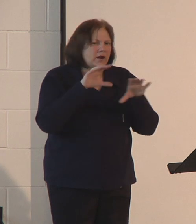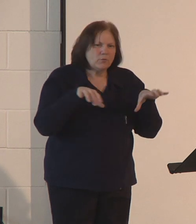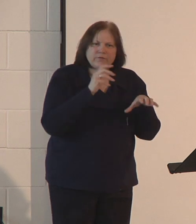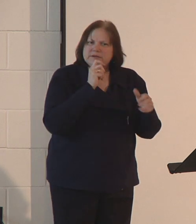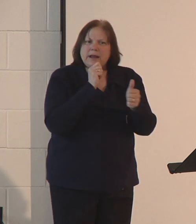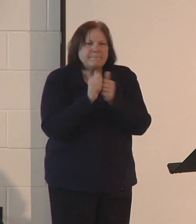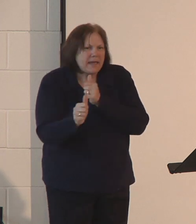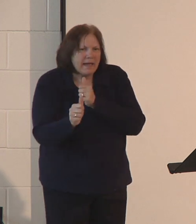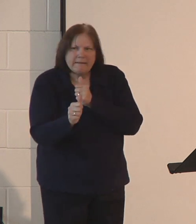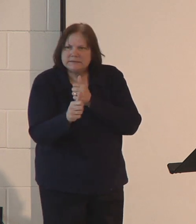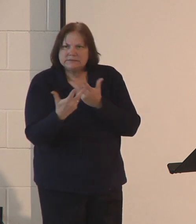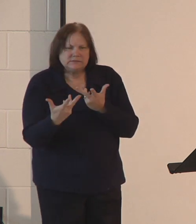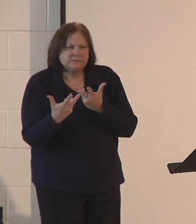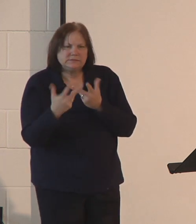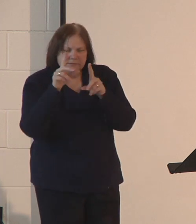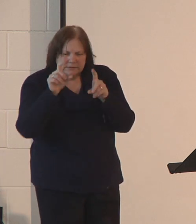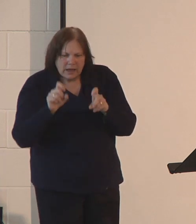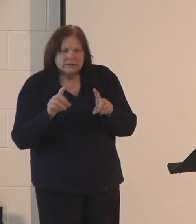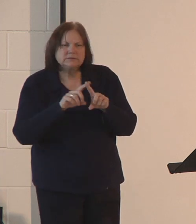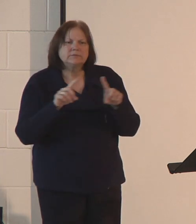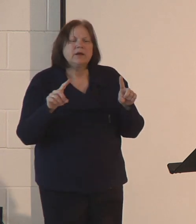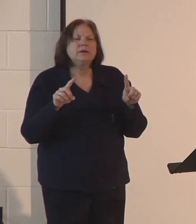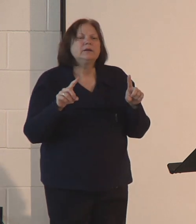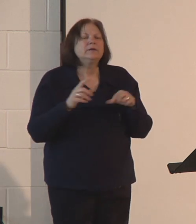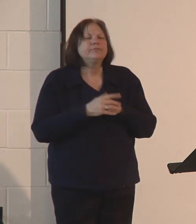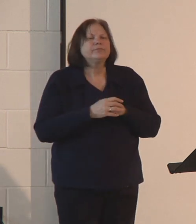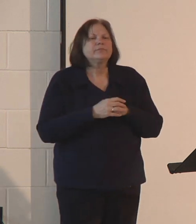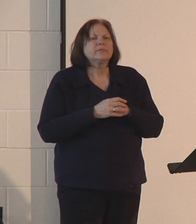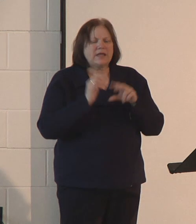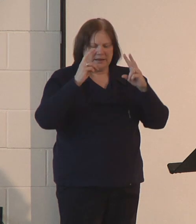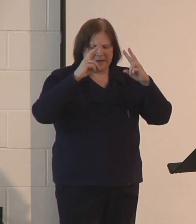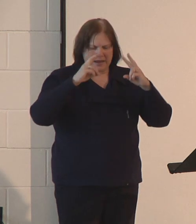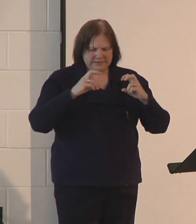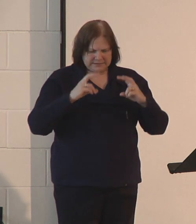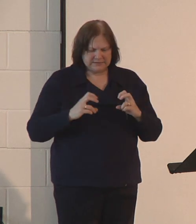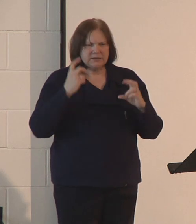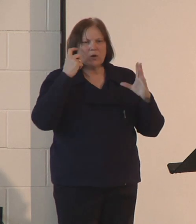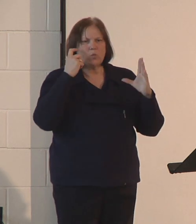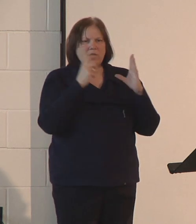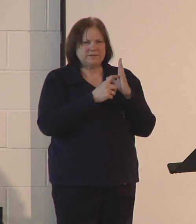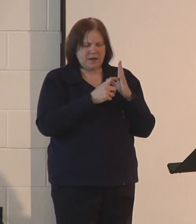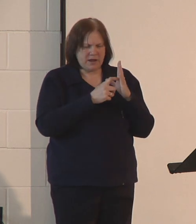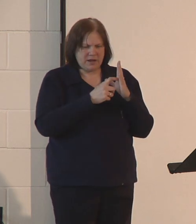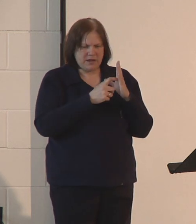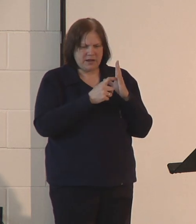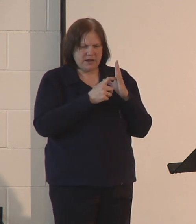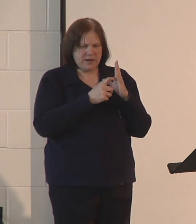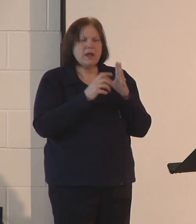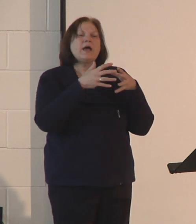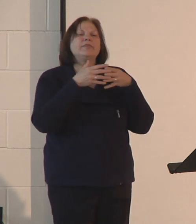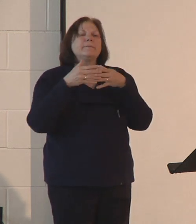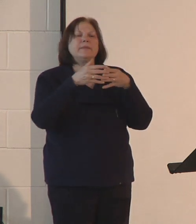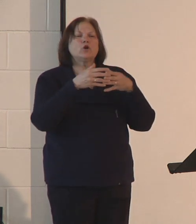pass and fail assessment. It is an assessment recognized by the